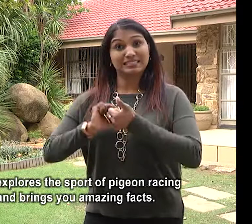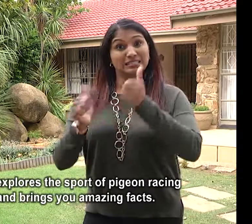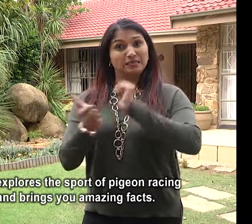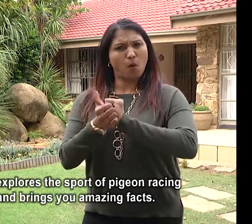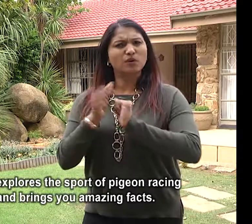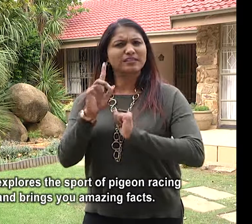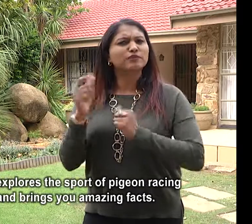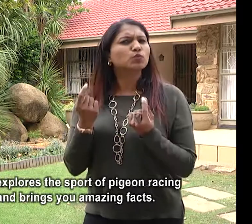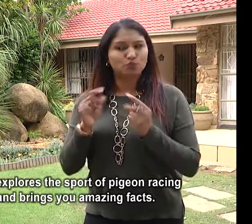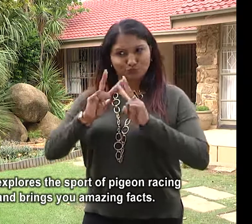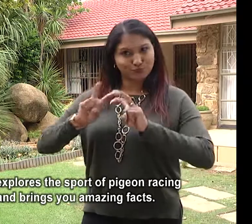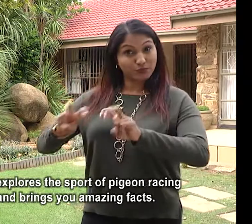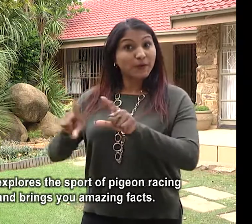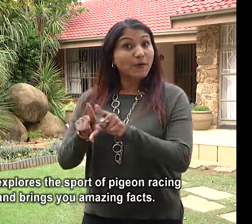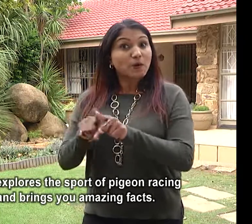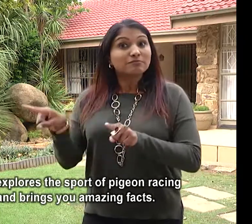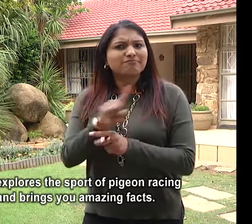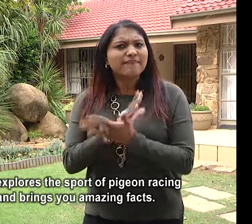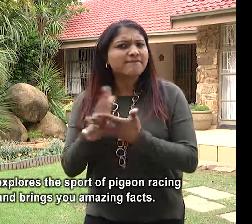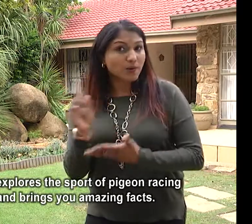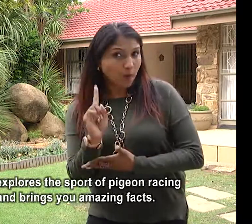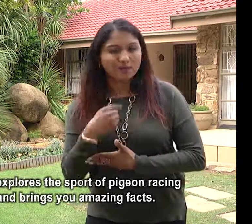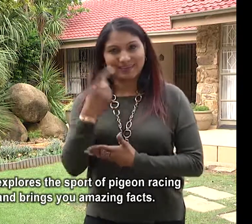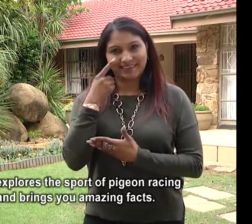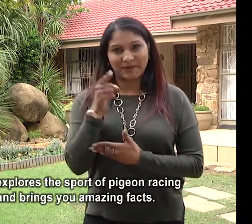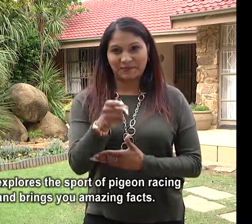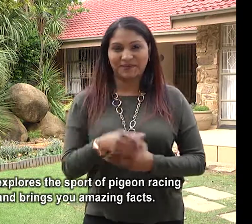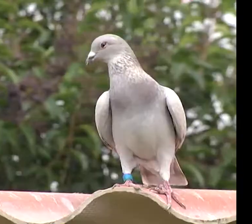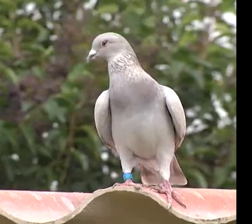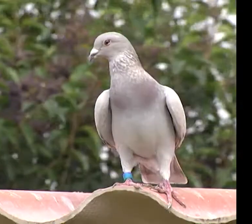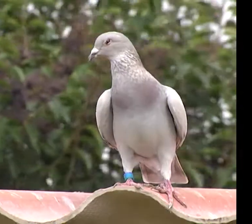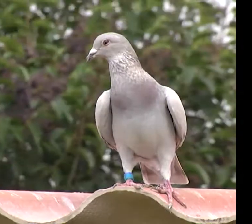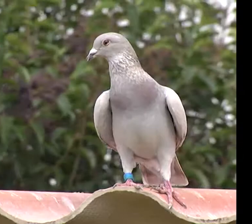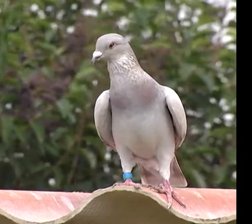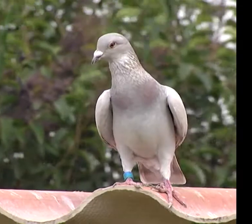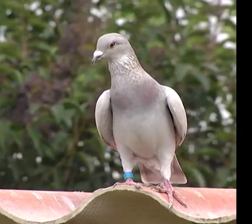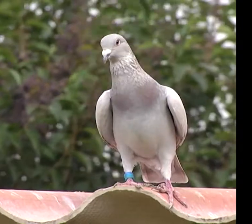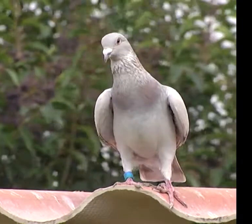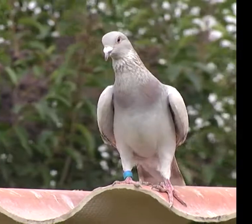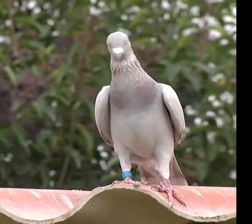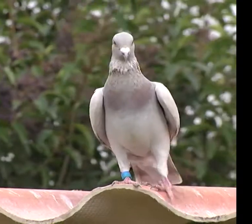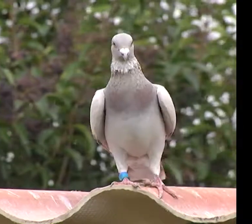DTV explores the sport of pigeon racing and brings you amazing facts.